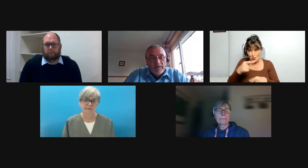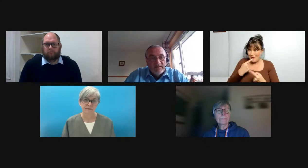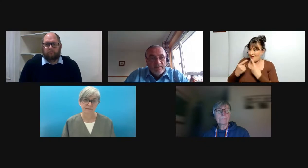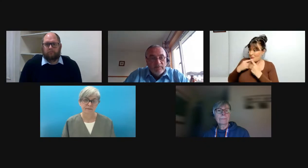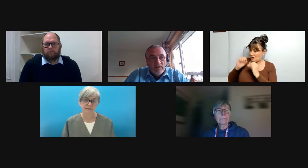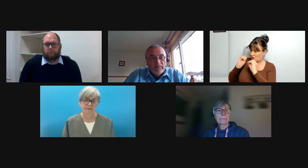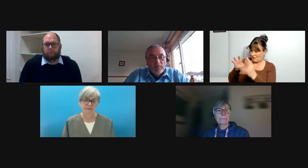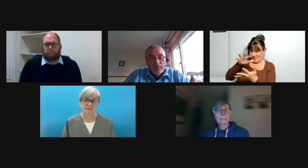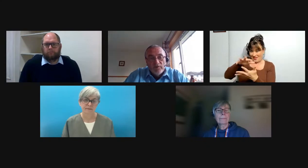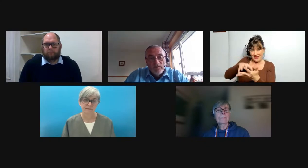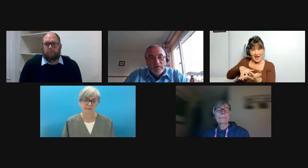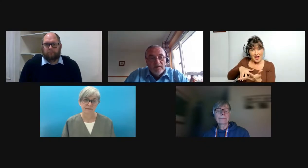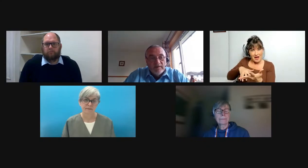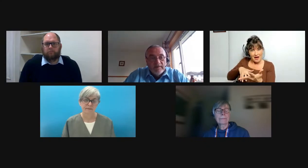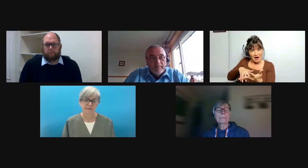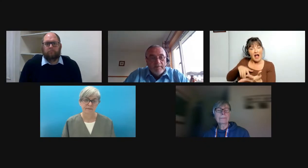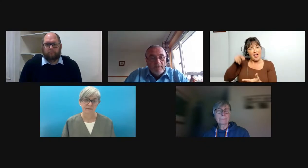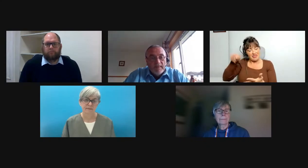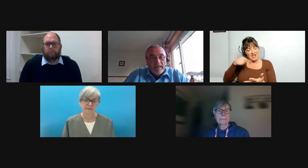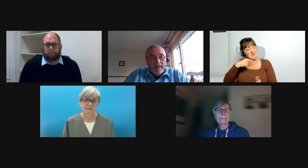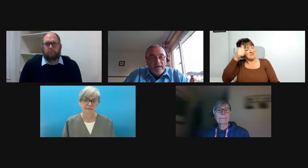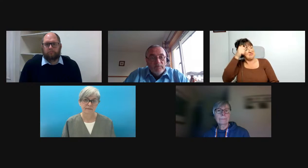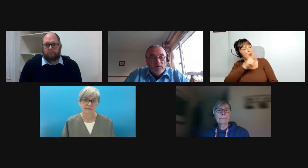will be identified for you